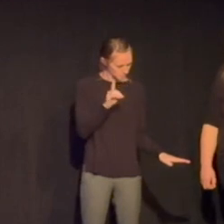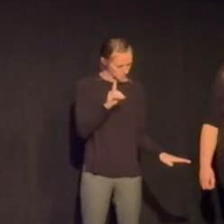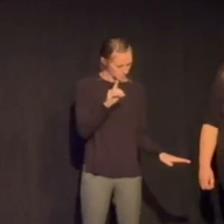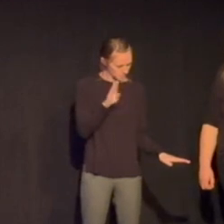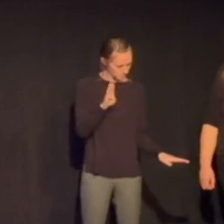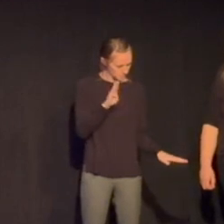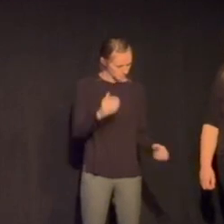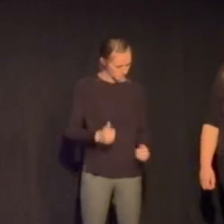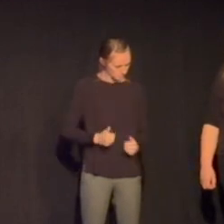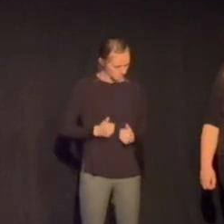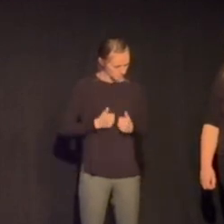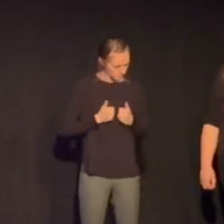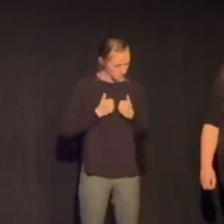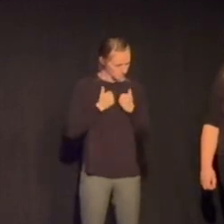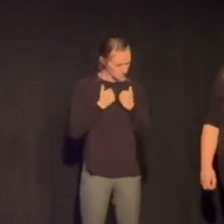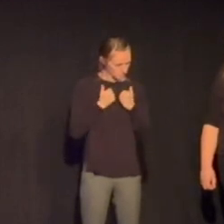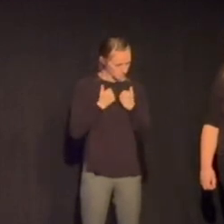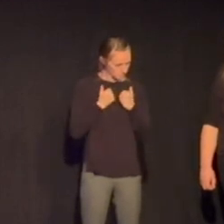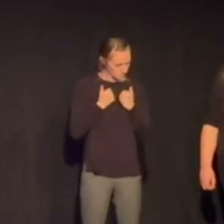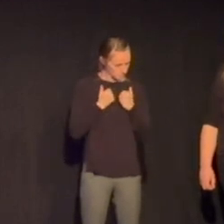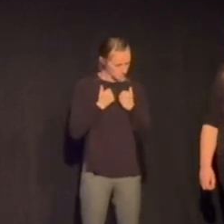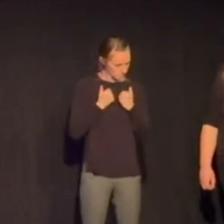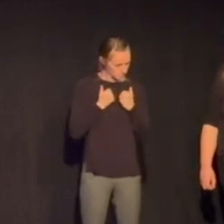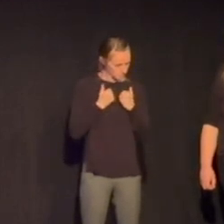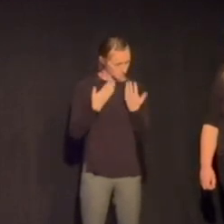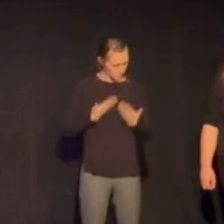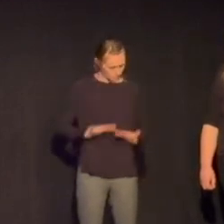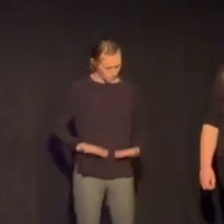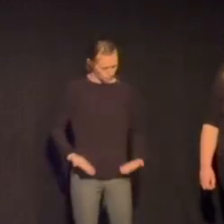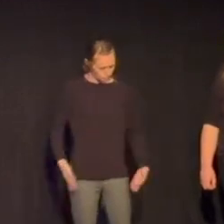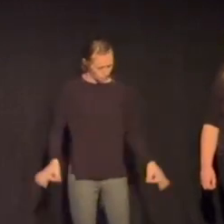He's worthy of being your foe.